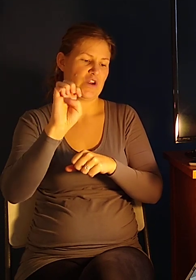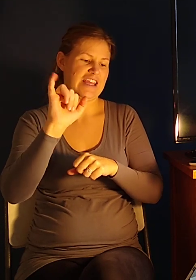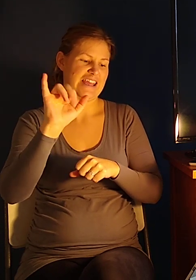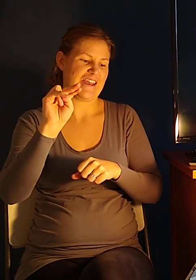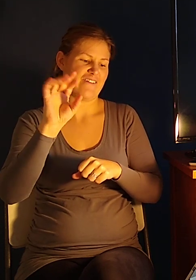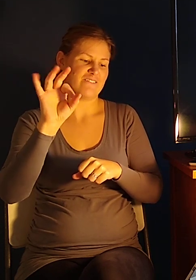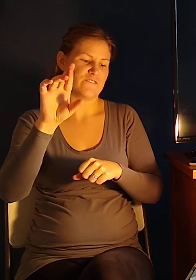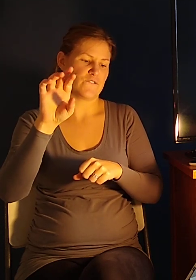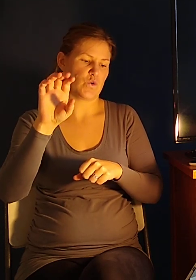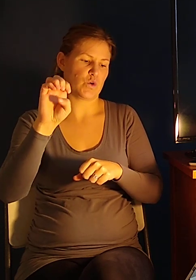of concrete.